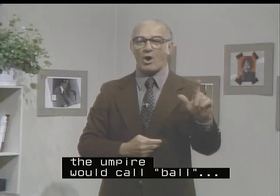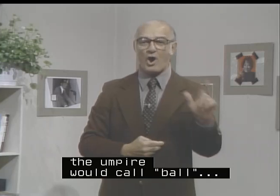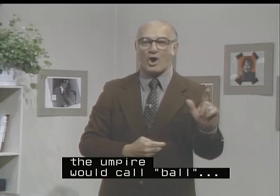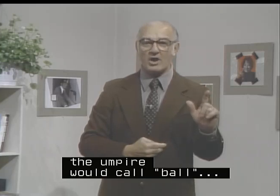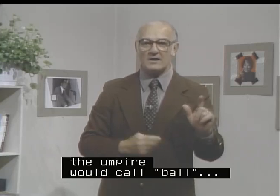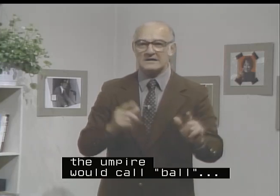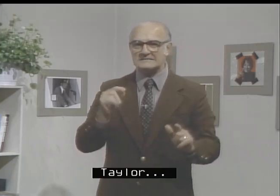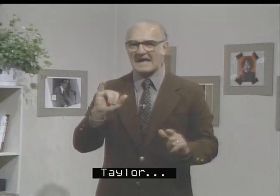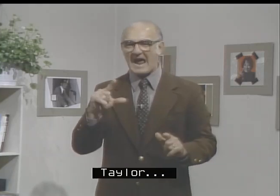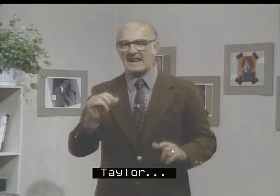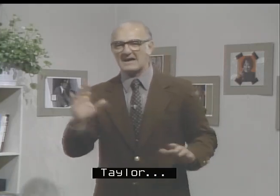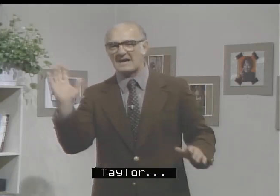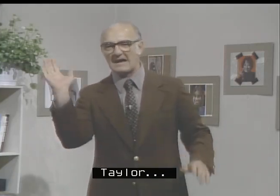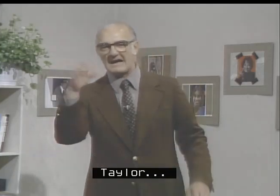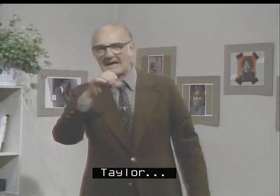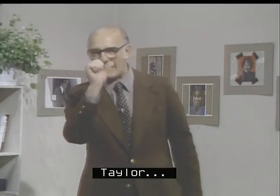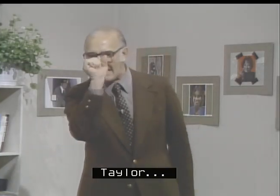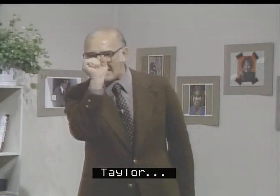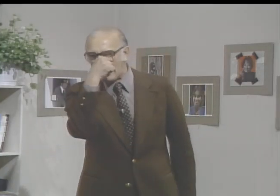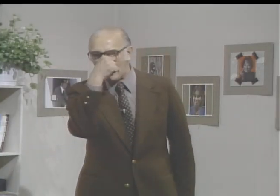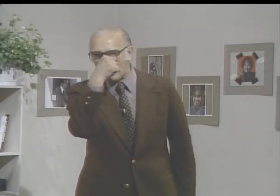ball Taylor.